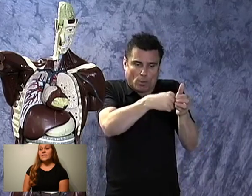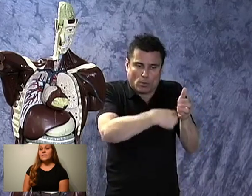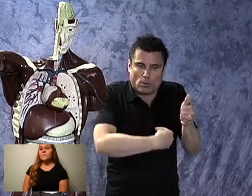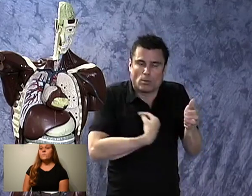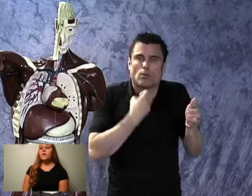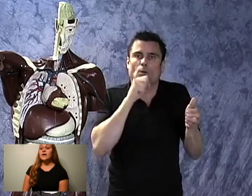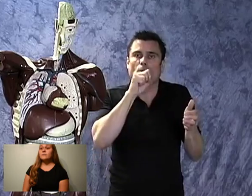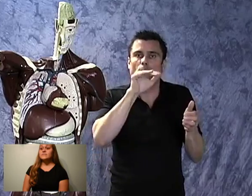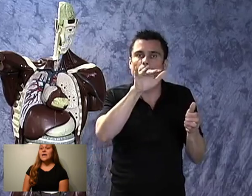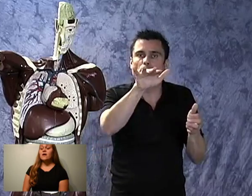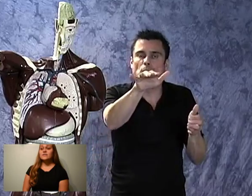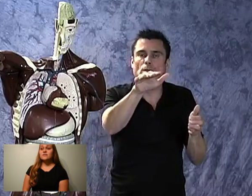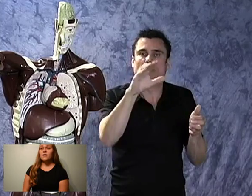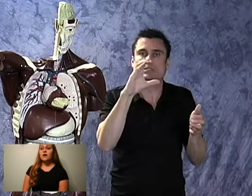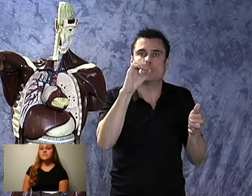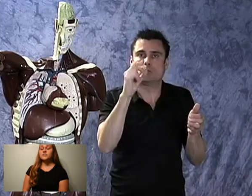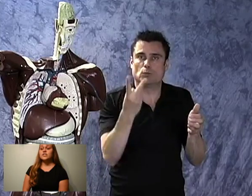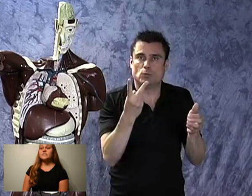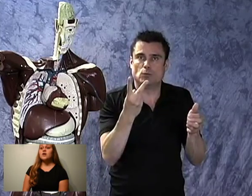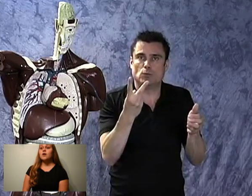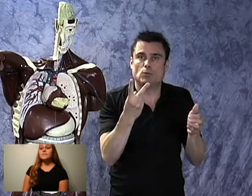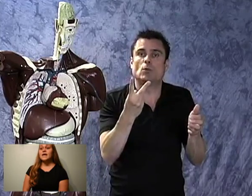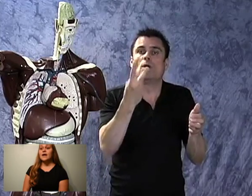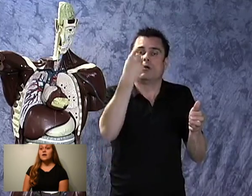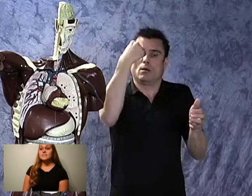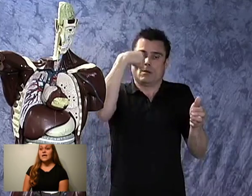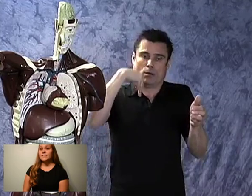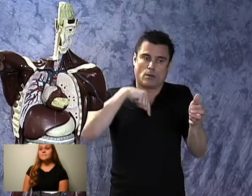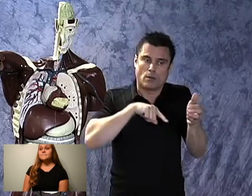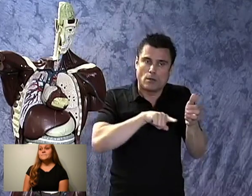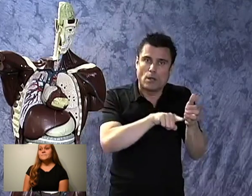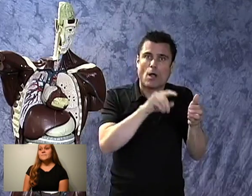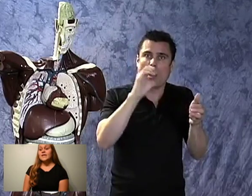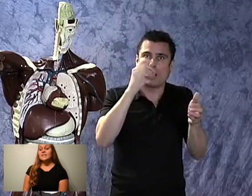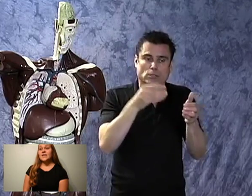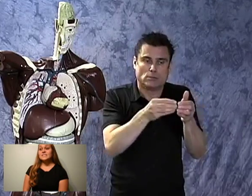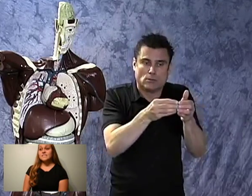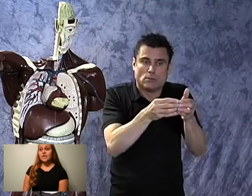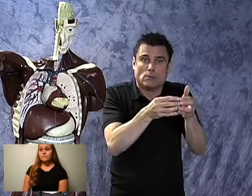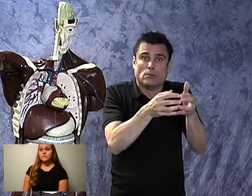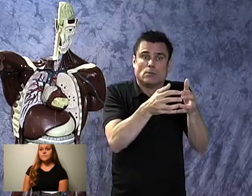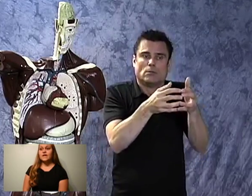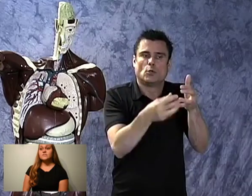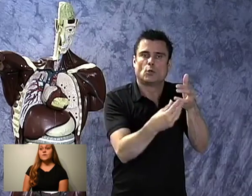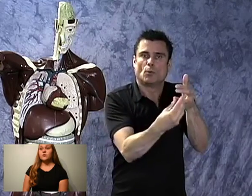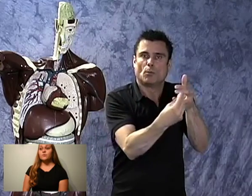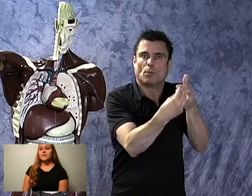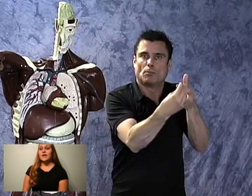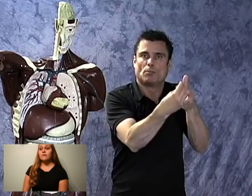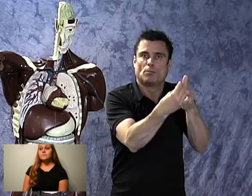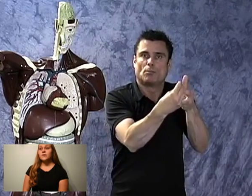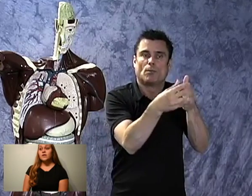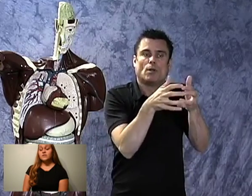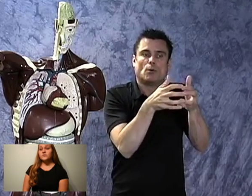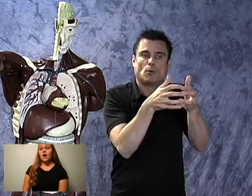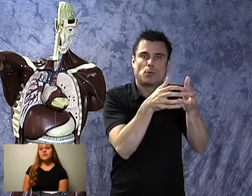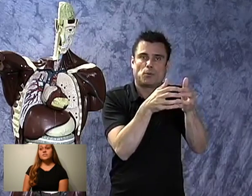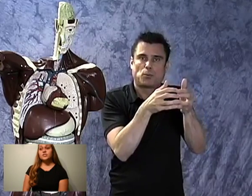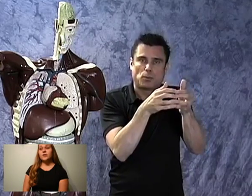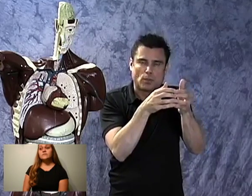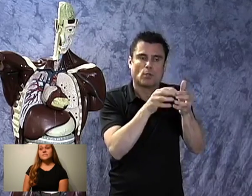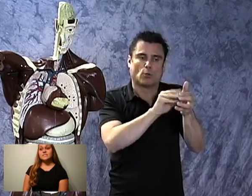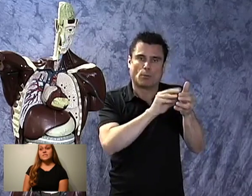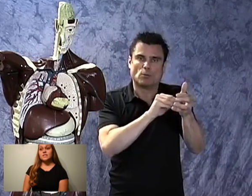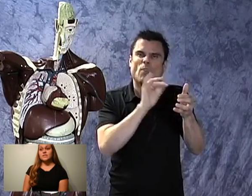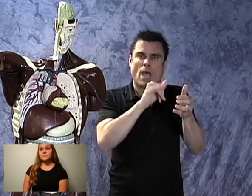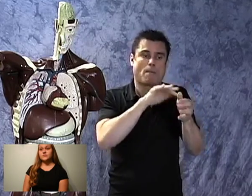And then what comes out is not oxygen, it's carbon dioxide. That's CO2, that's what you breathe out. So